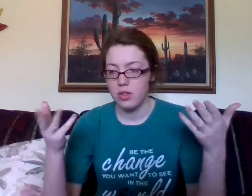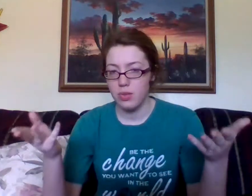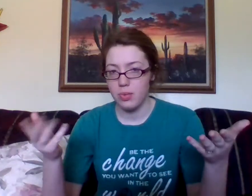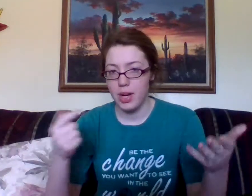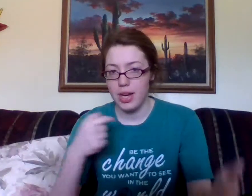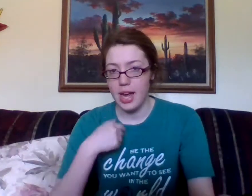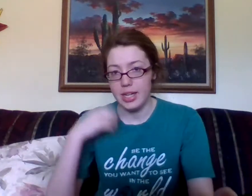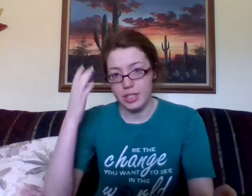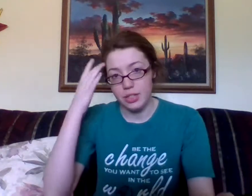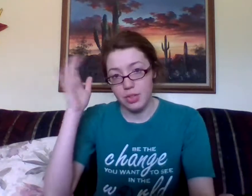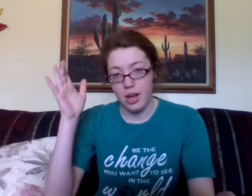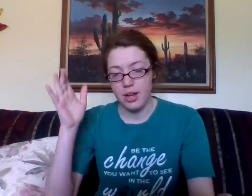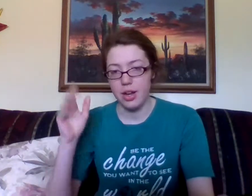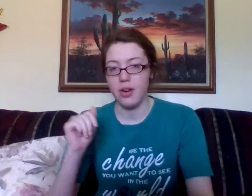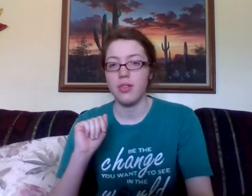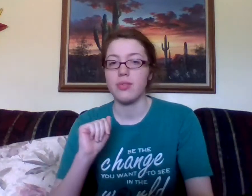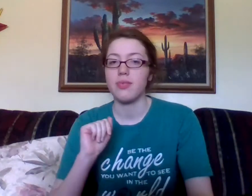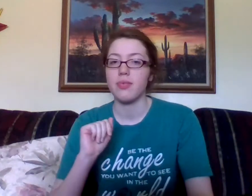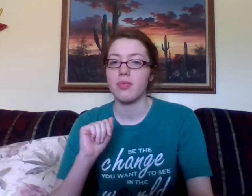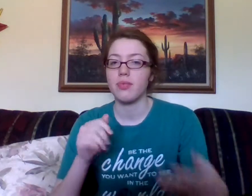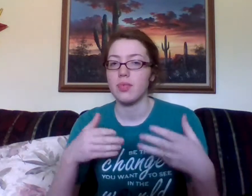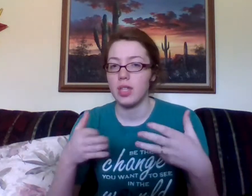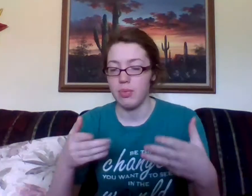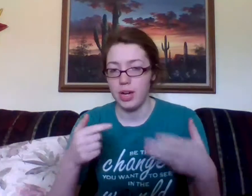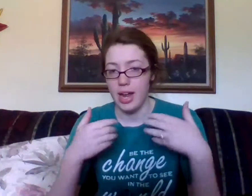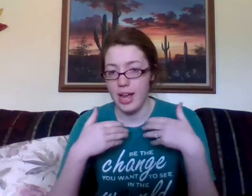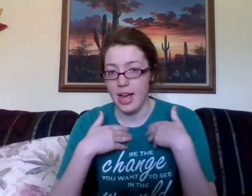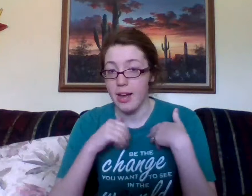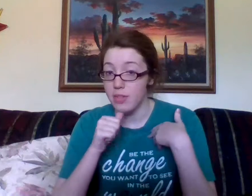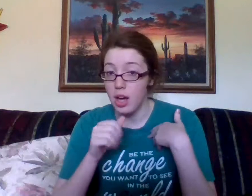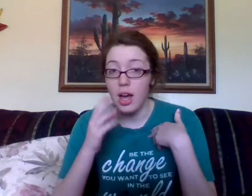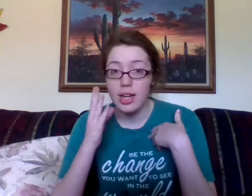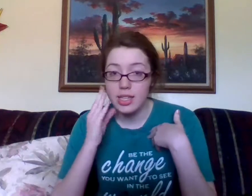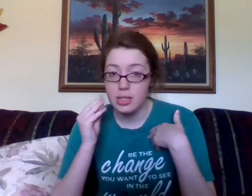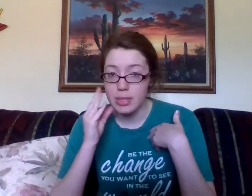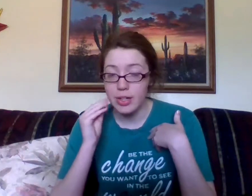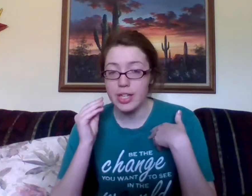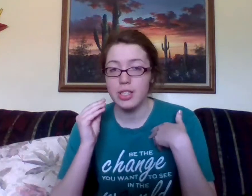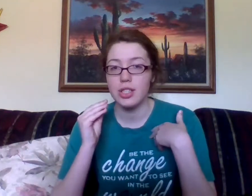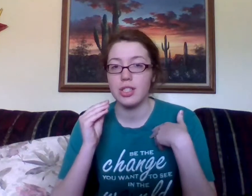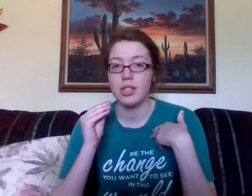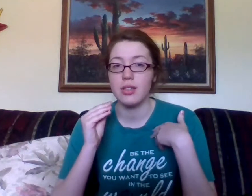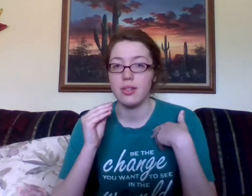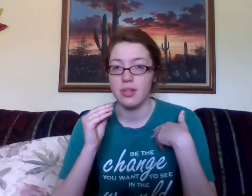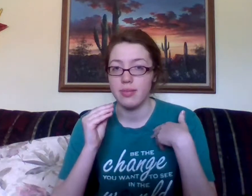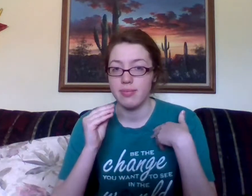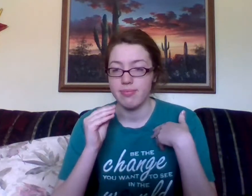for what I do not know and what I have not experienced